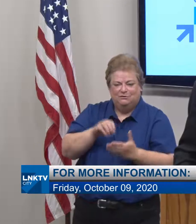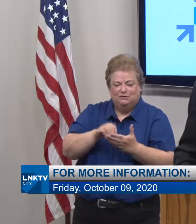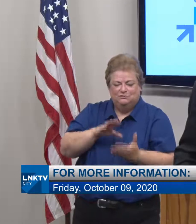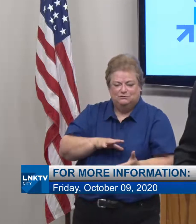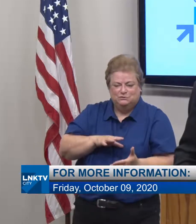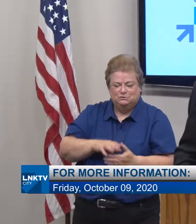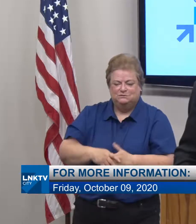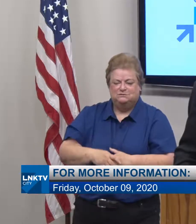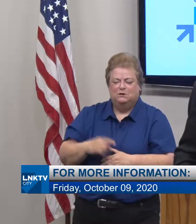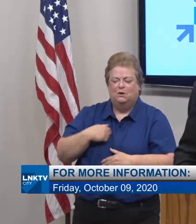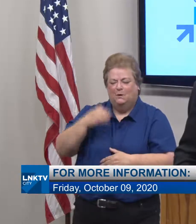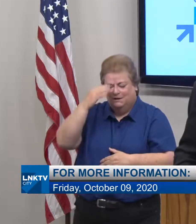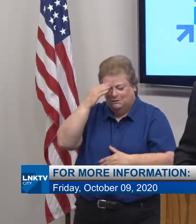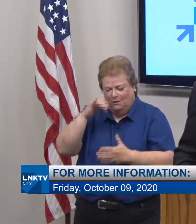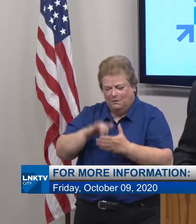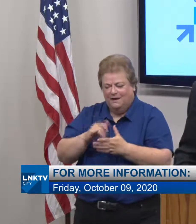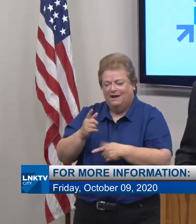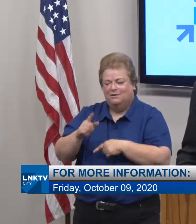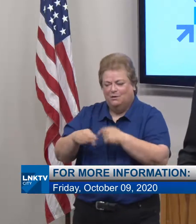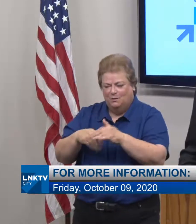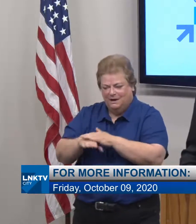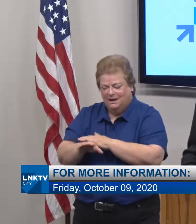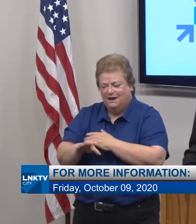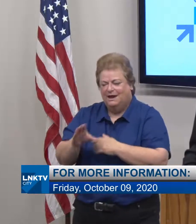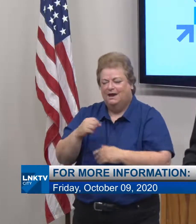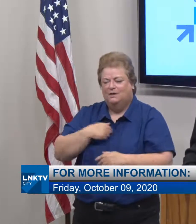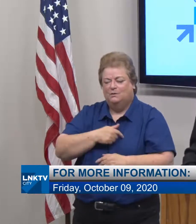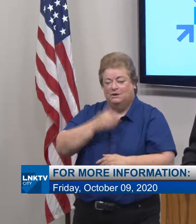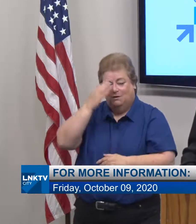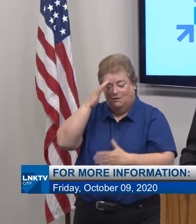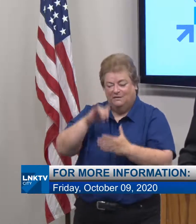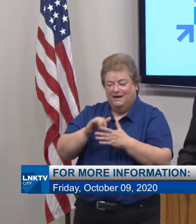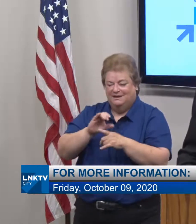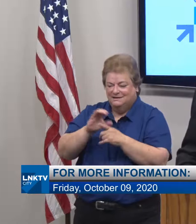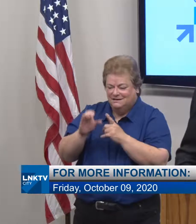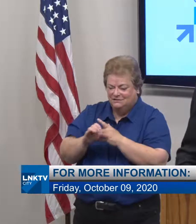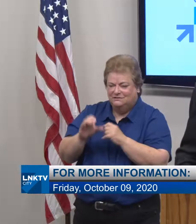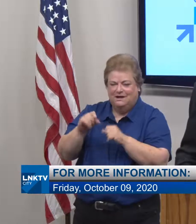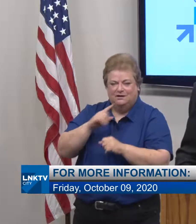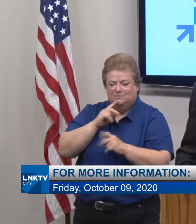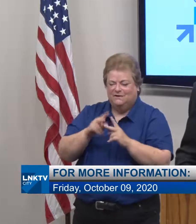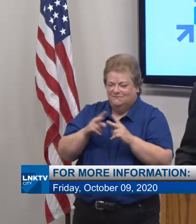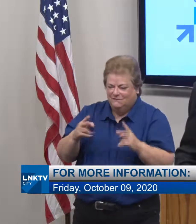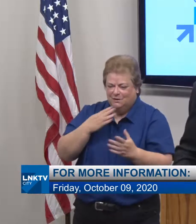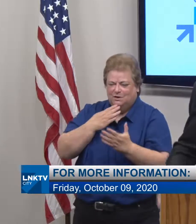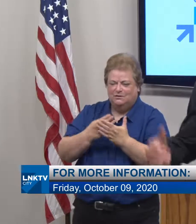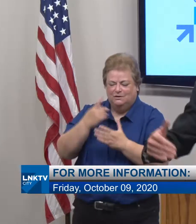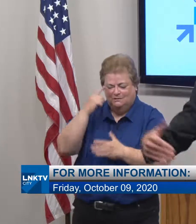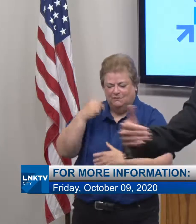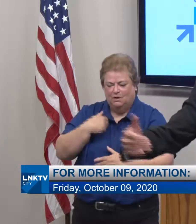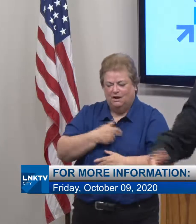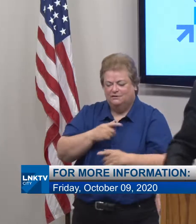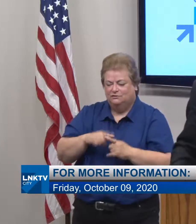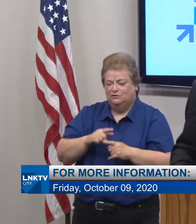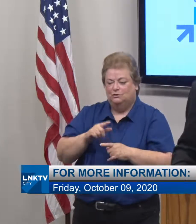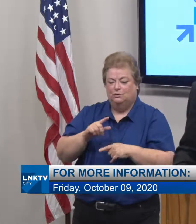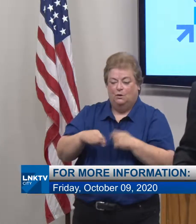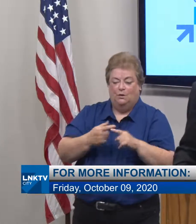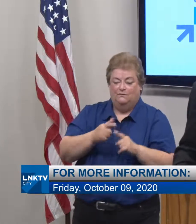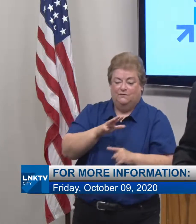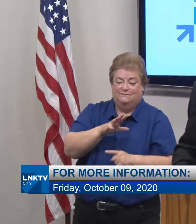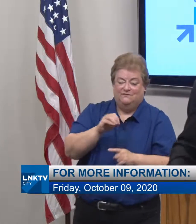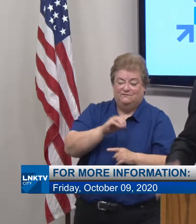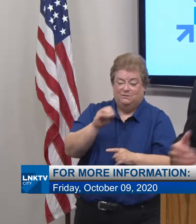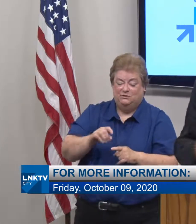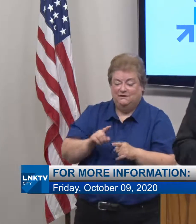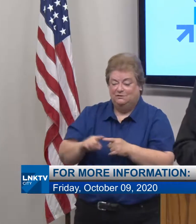we knew that going in, and we also knew conditions had to be really good for us to increase from 50% to 100%. So